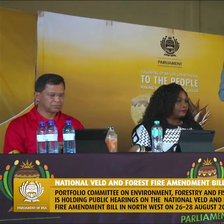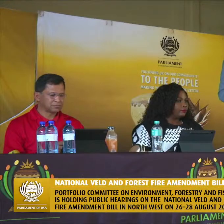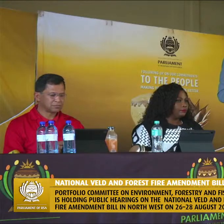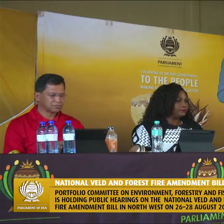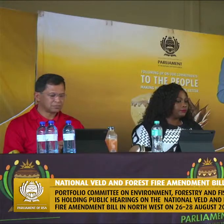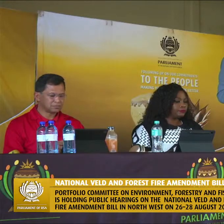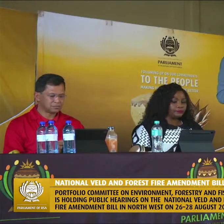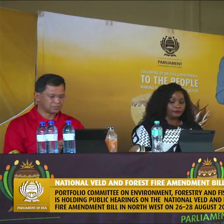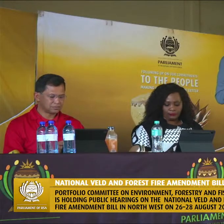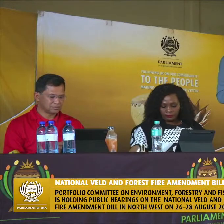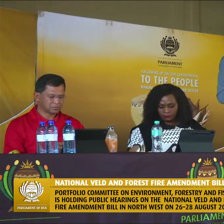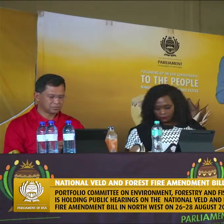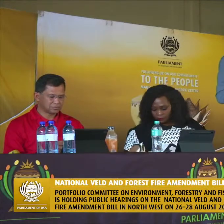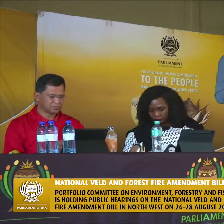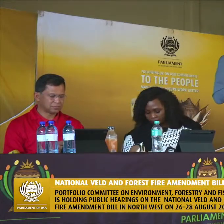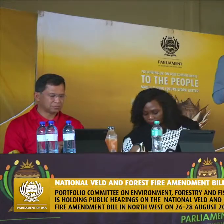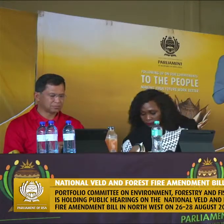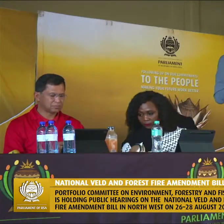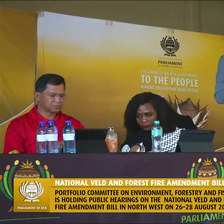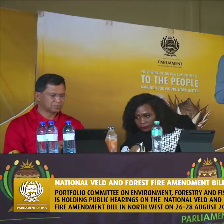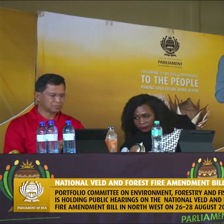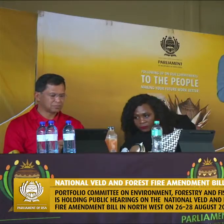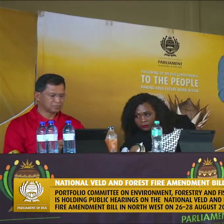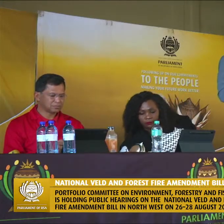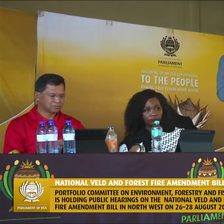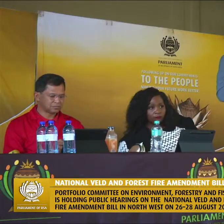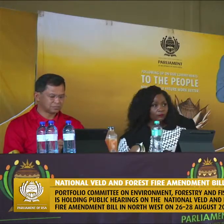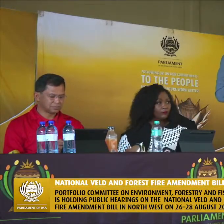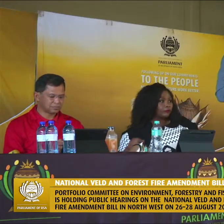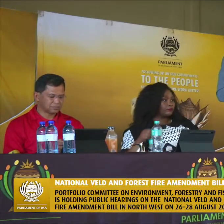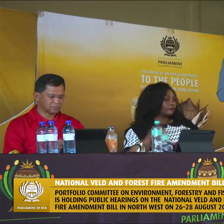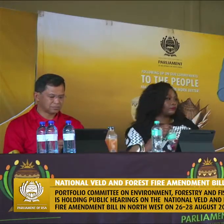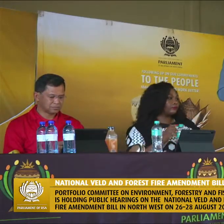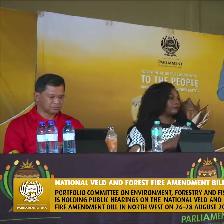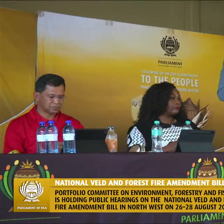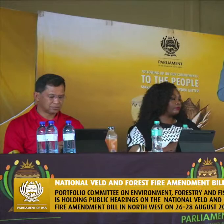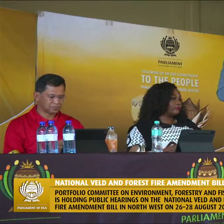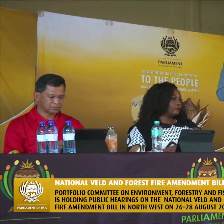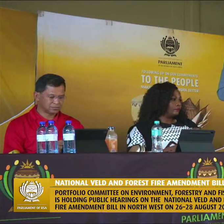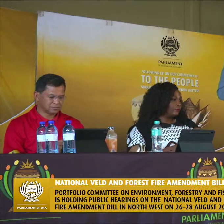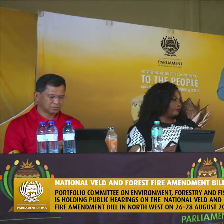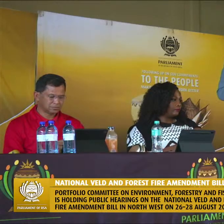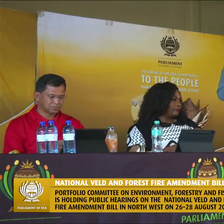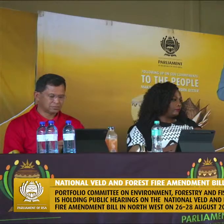so you don't see it for the first time when we meet you and we expect you to make an input